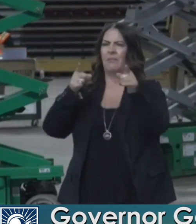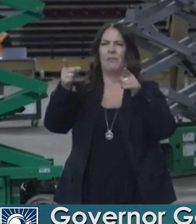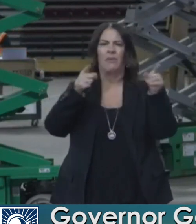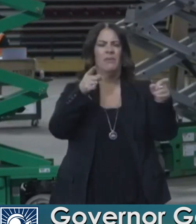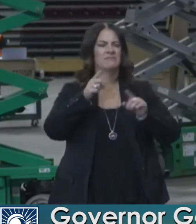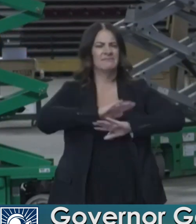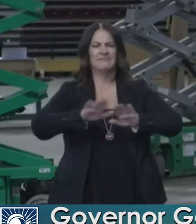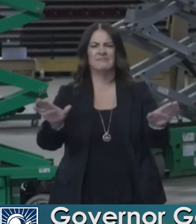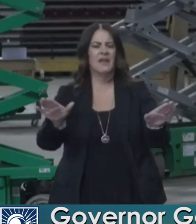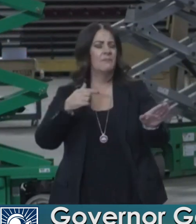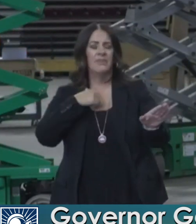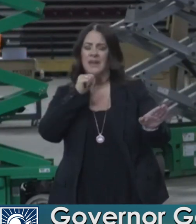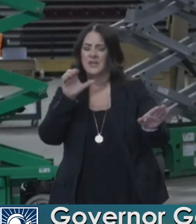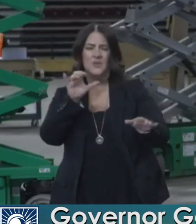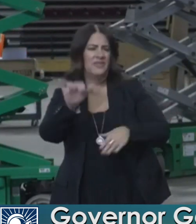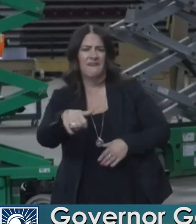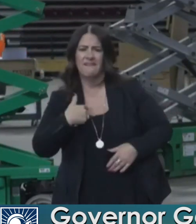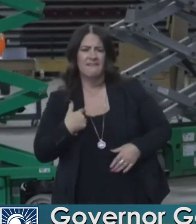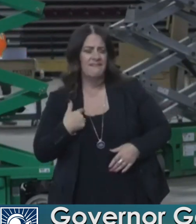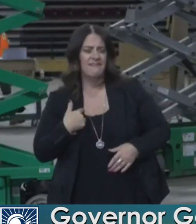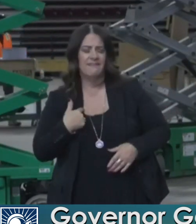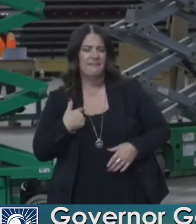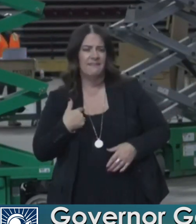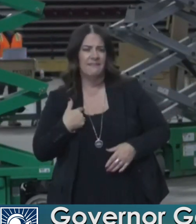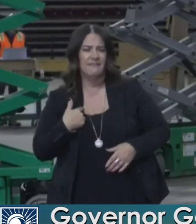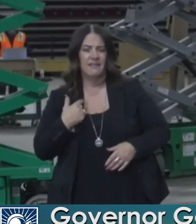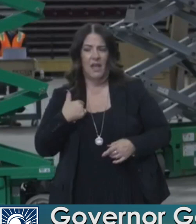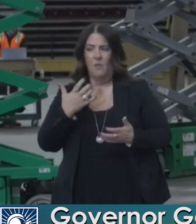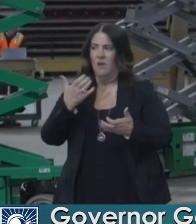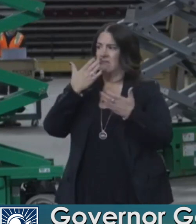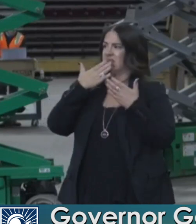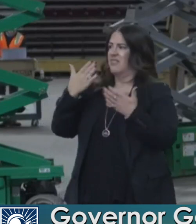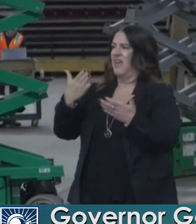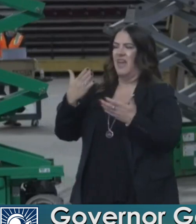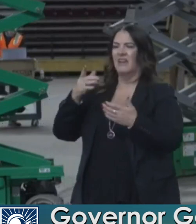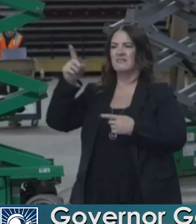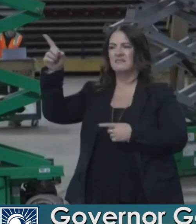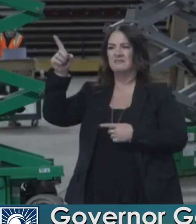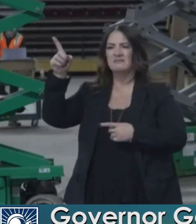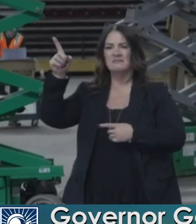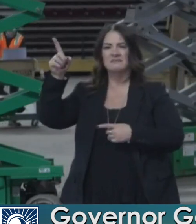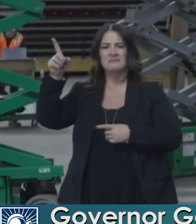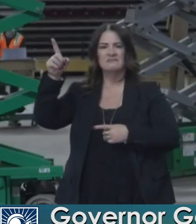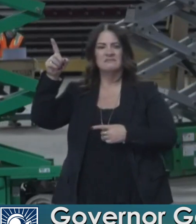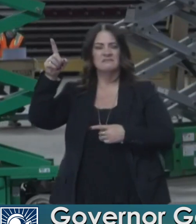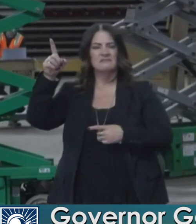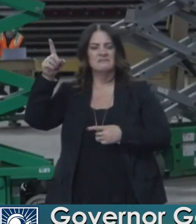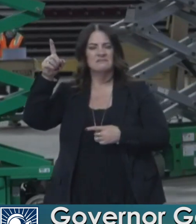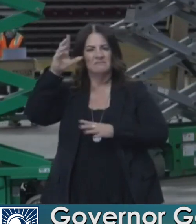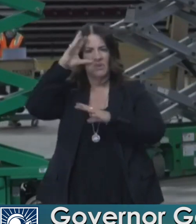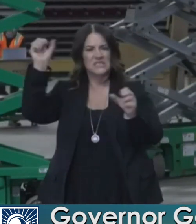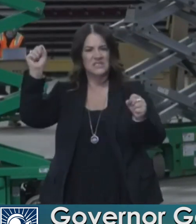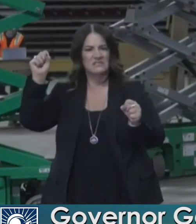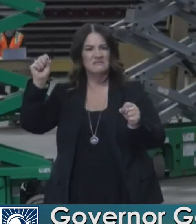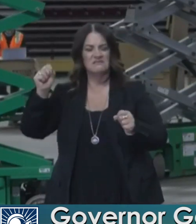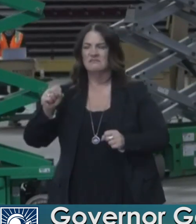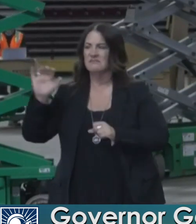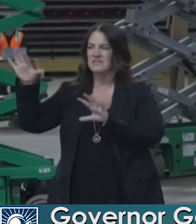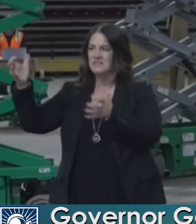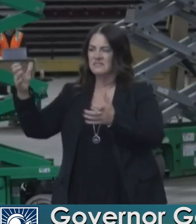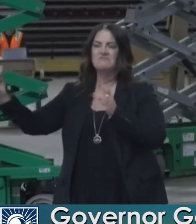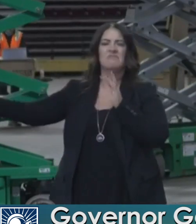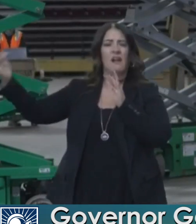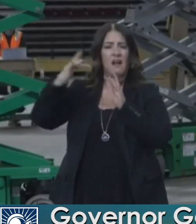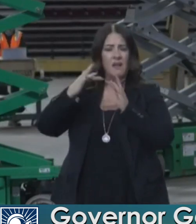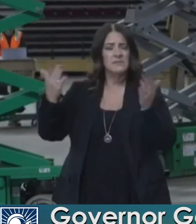not going to play politics. I want to thank the administration for reaching out to the state of